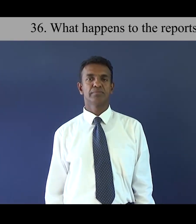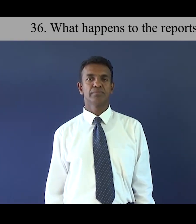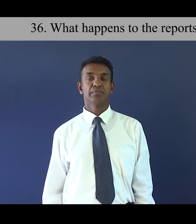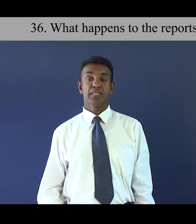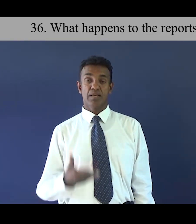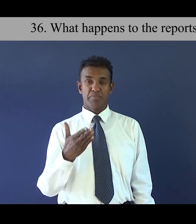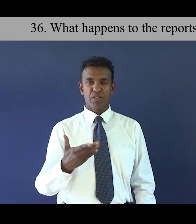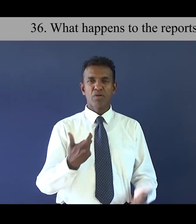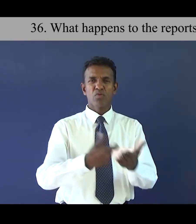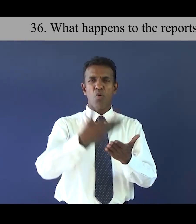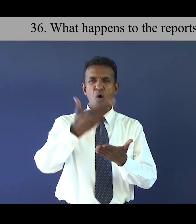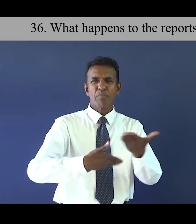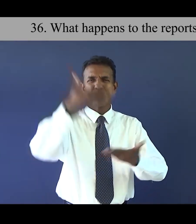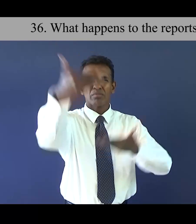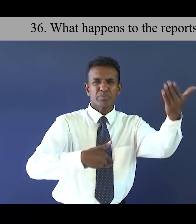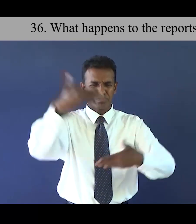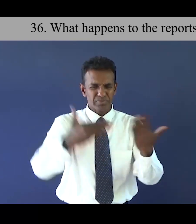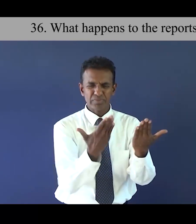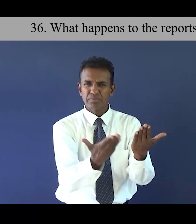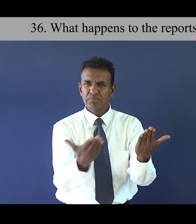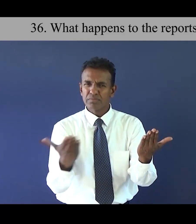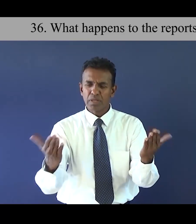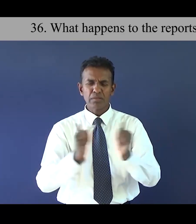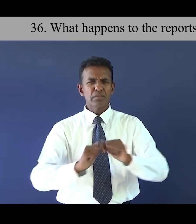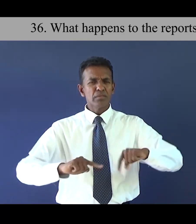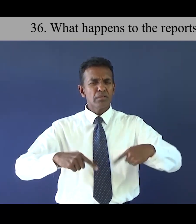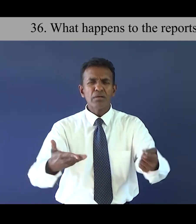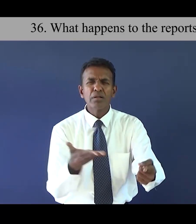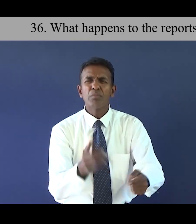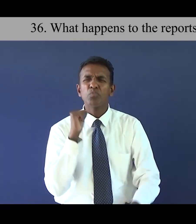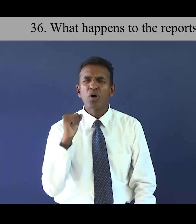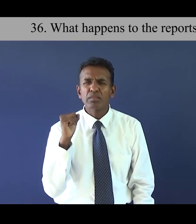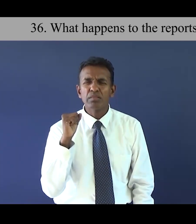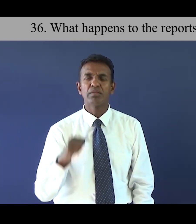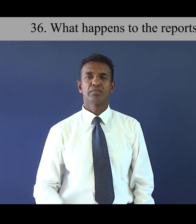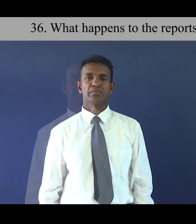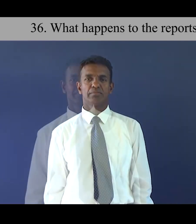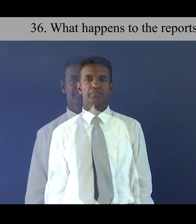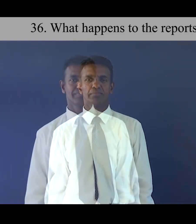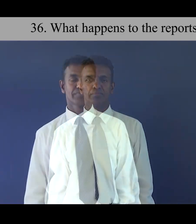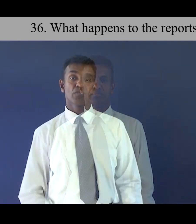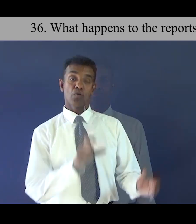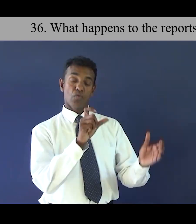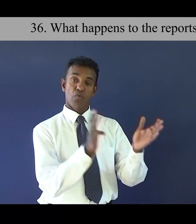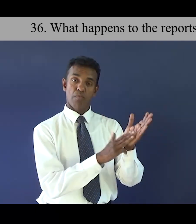What happens to the reports? The committee will look at the reports and